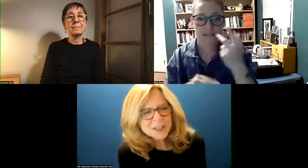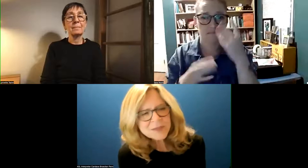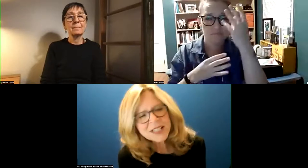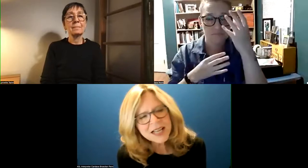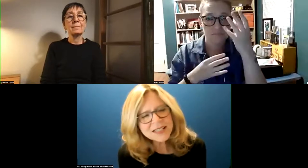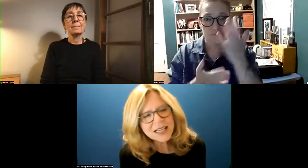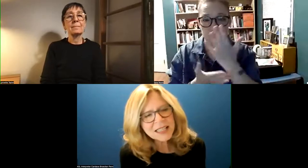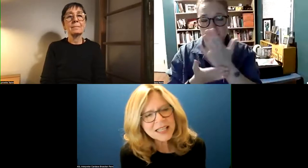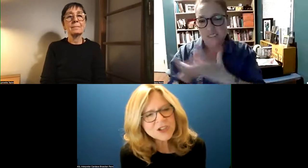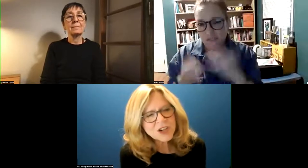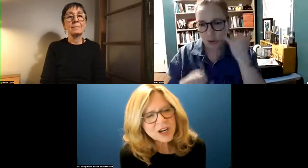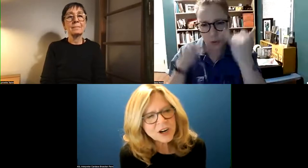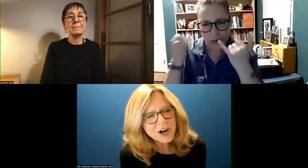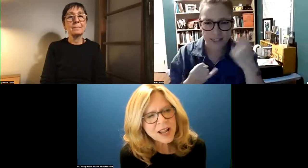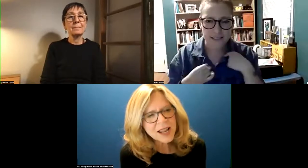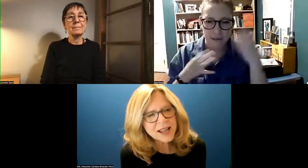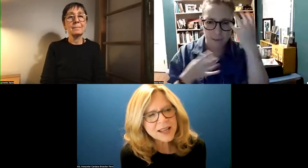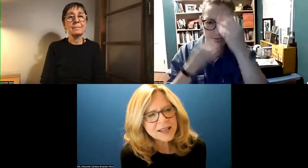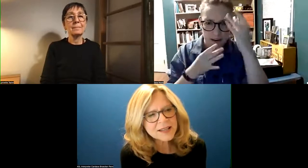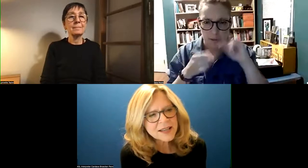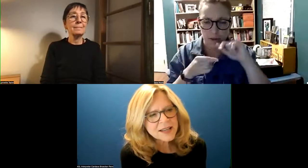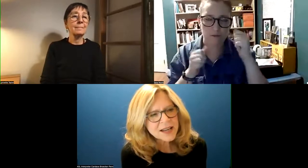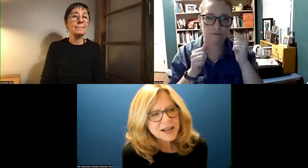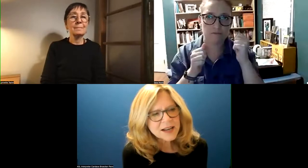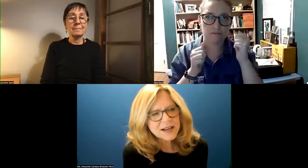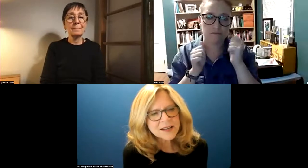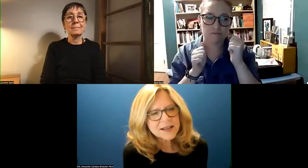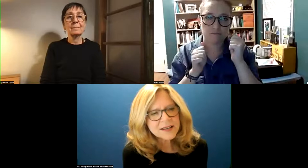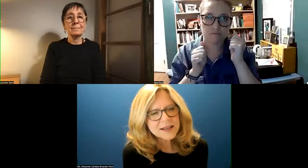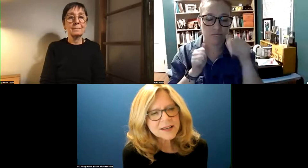I have some slides that I'd like to share and